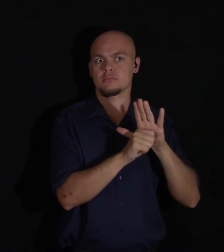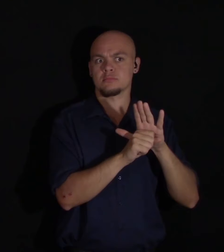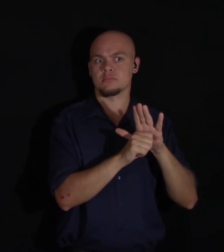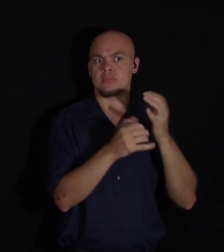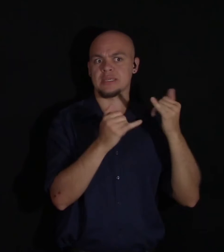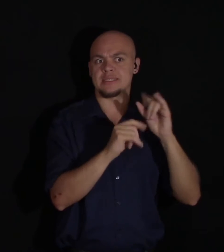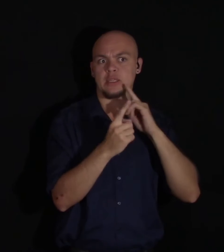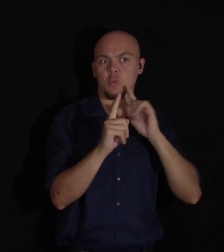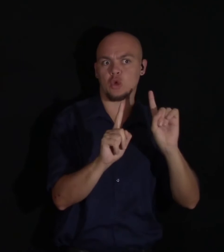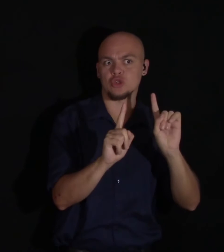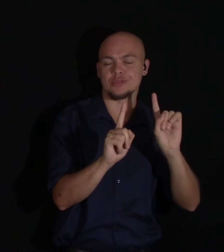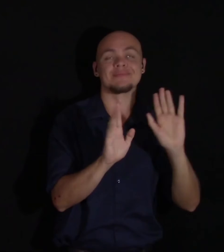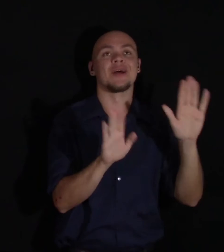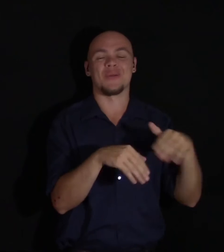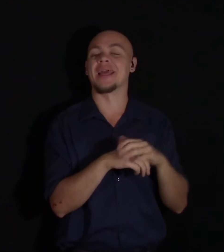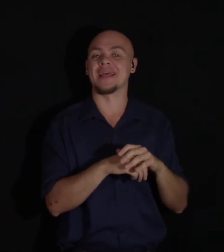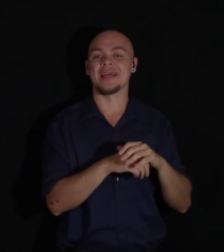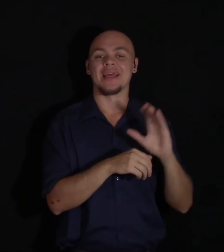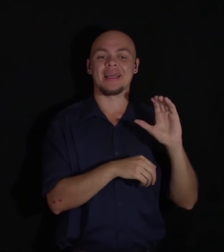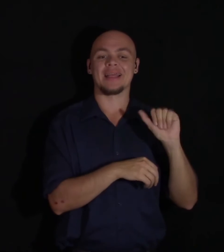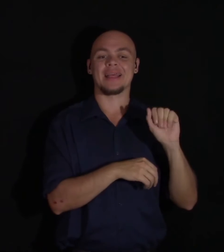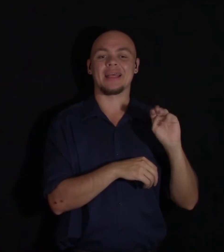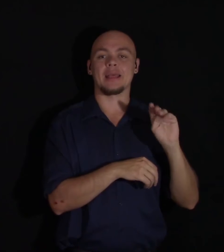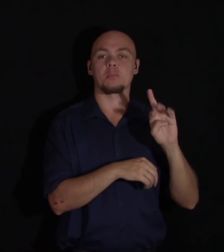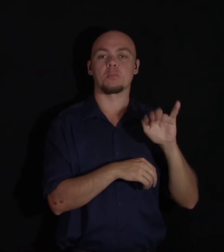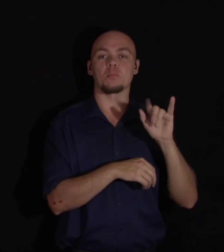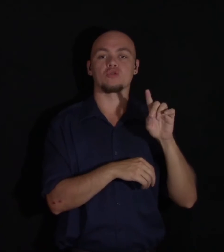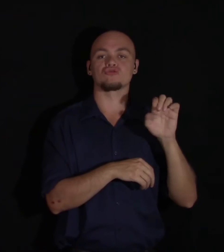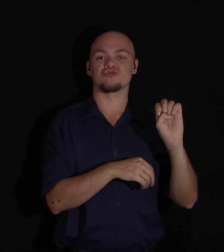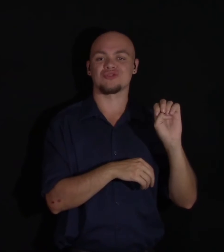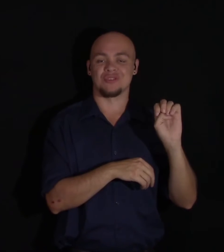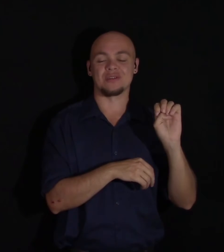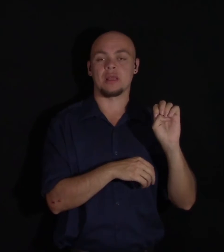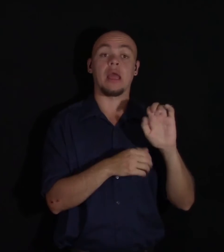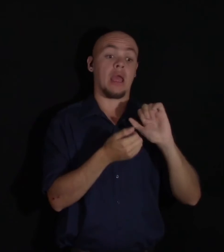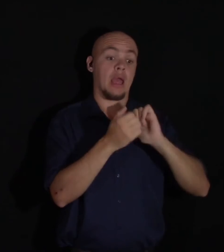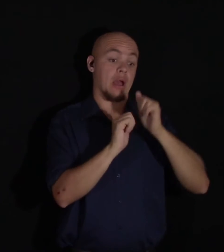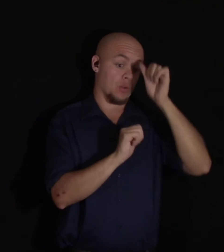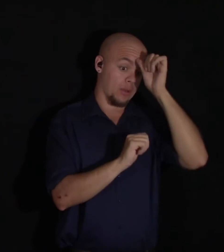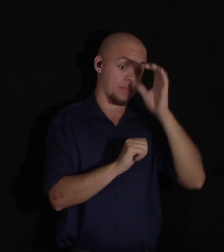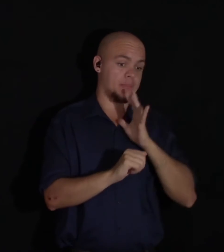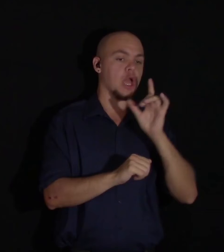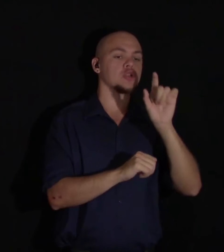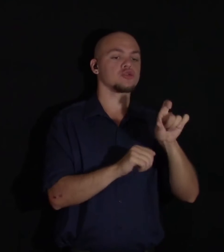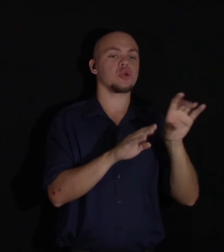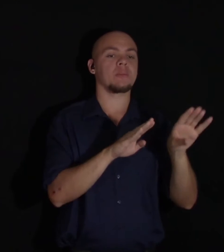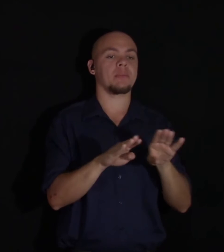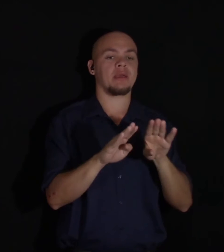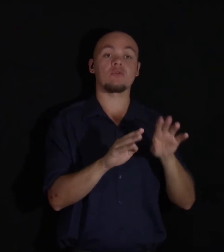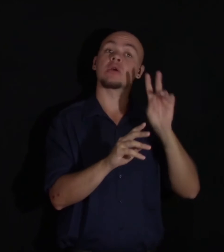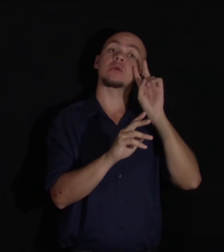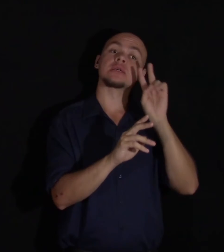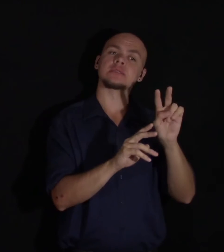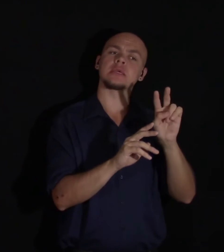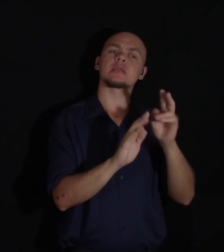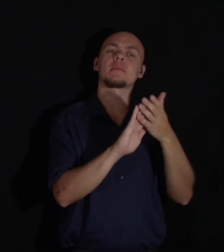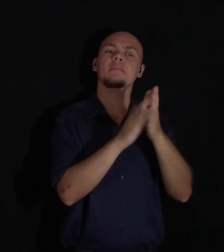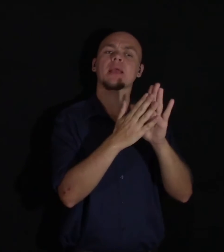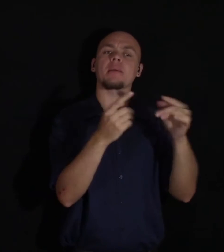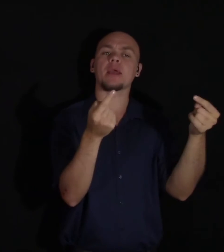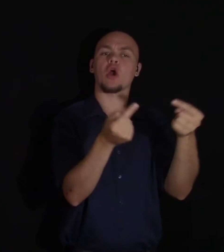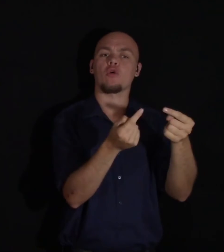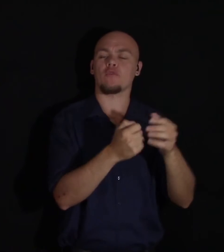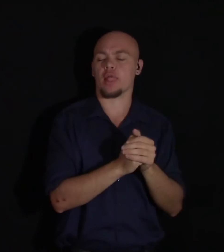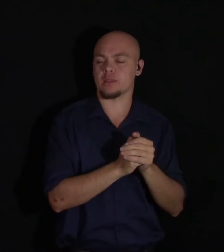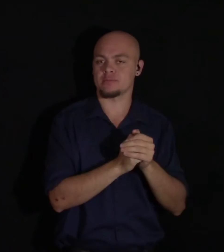still works, according to Cambridge Dictionary, are the ideas of how a man should behave that is seen as harmful. The